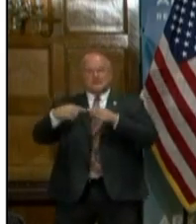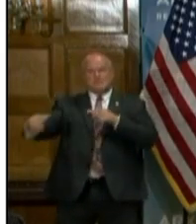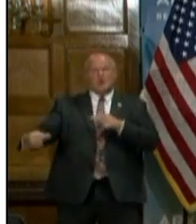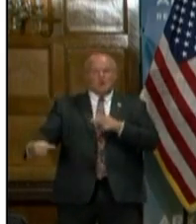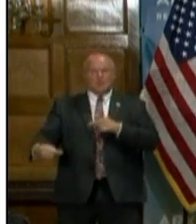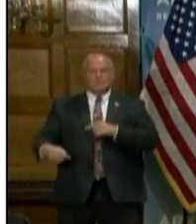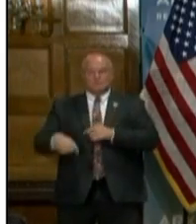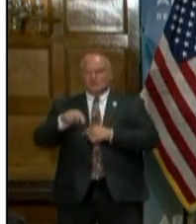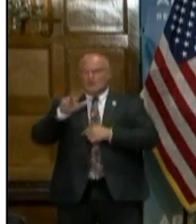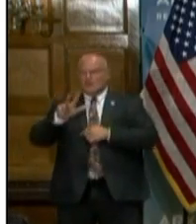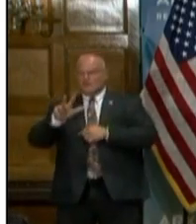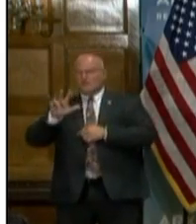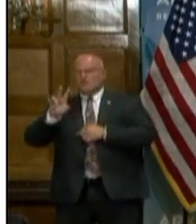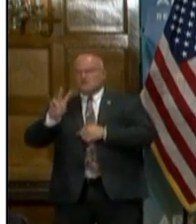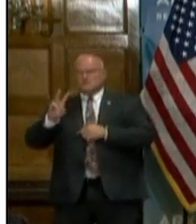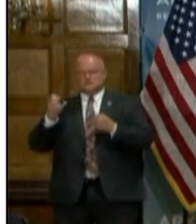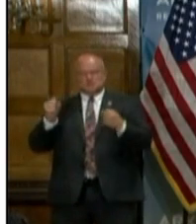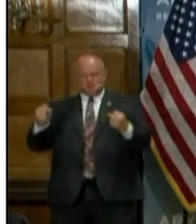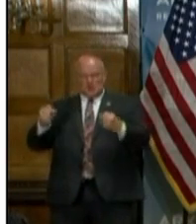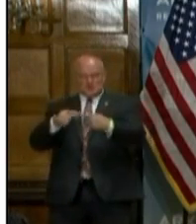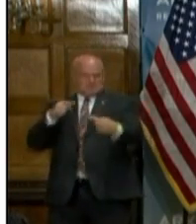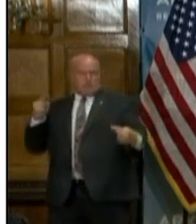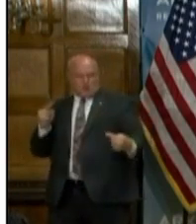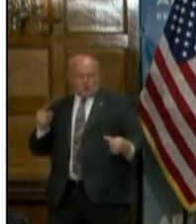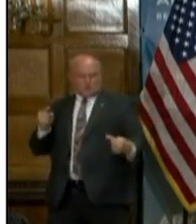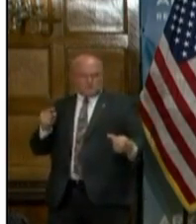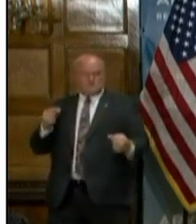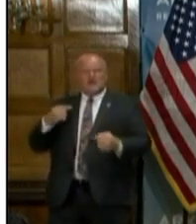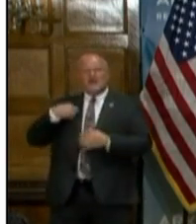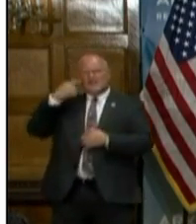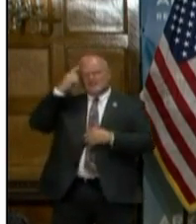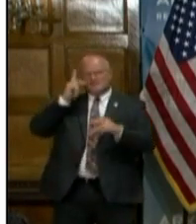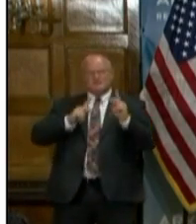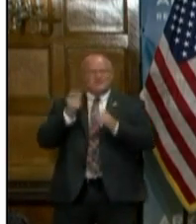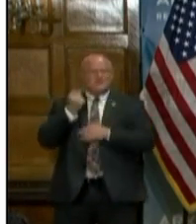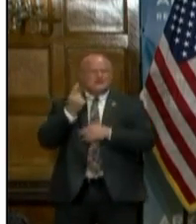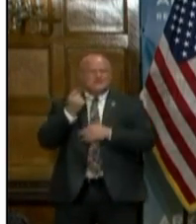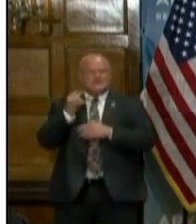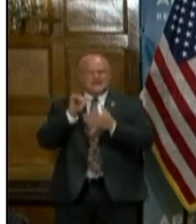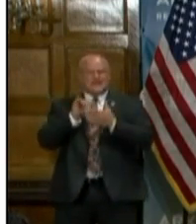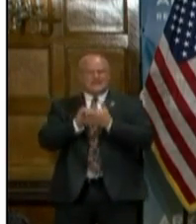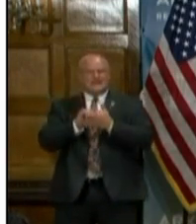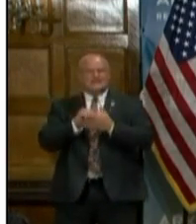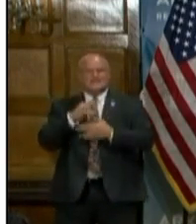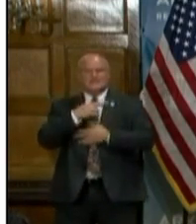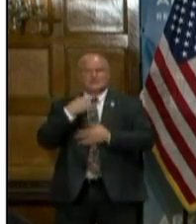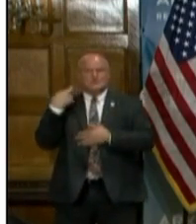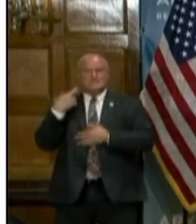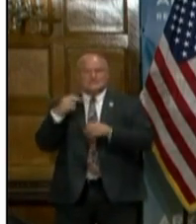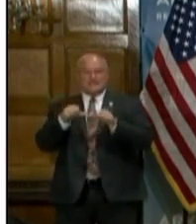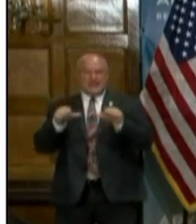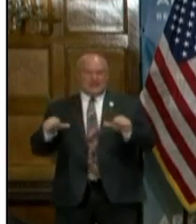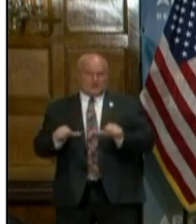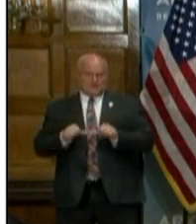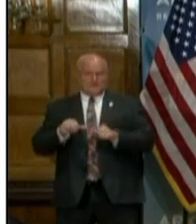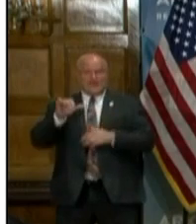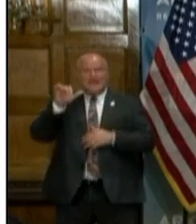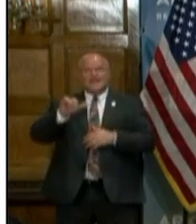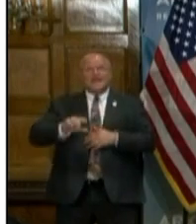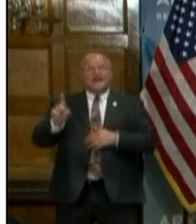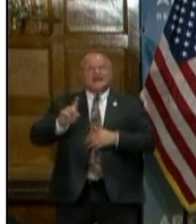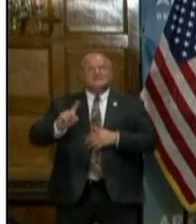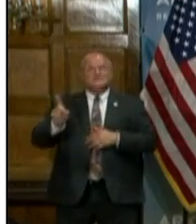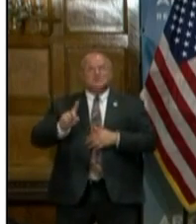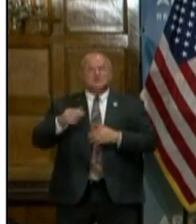and 37% strongly oppose. And I think that just comes from people understanding that those are the risky areas. That's where